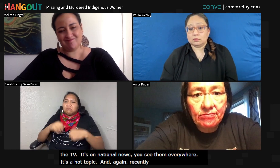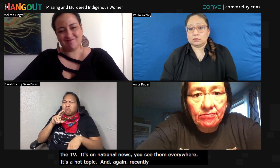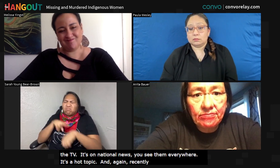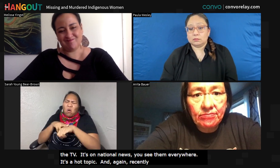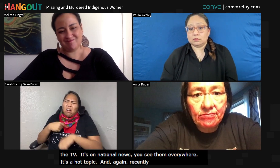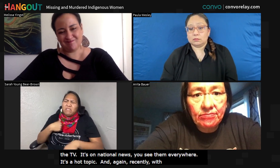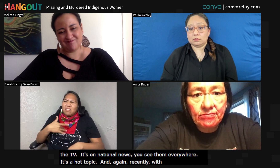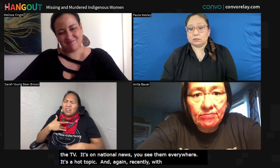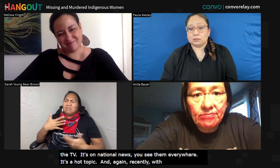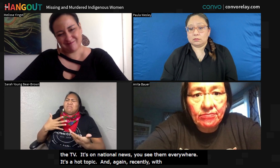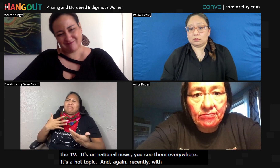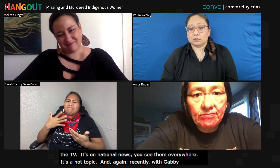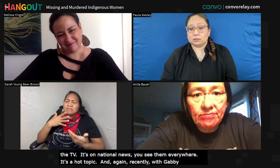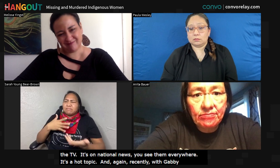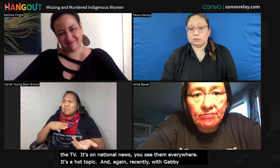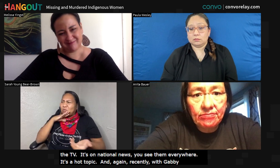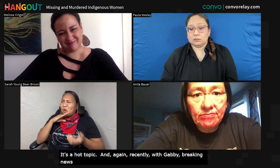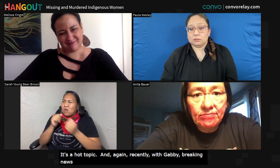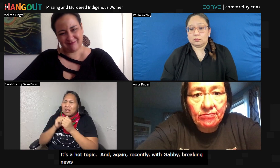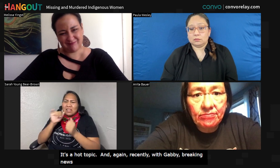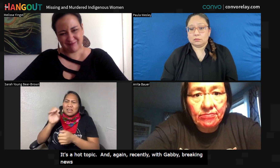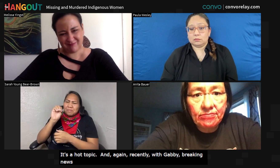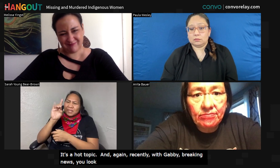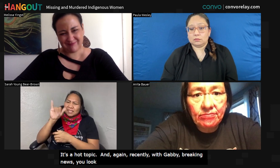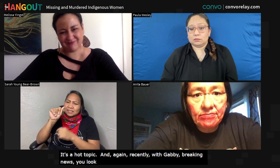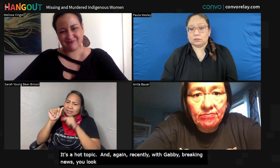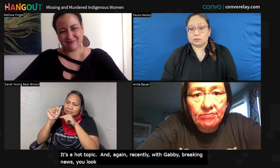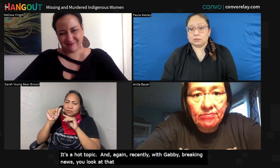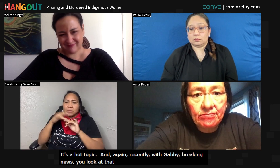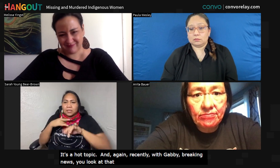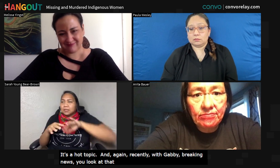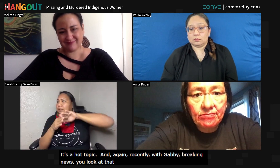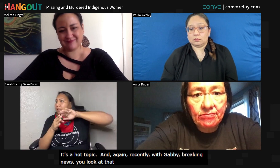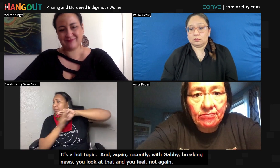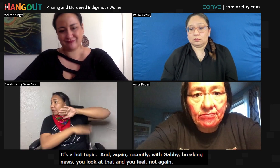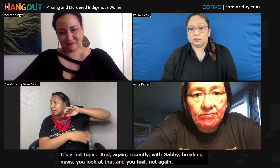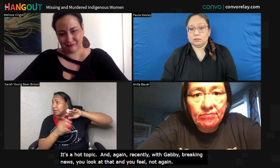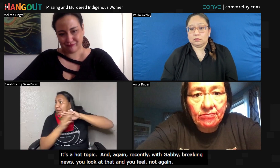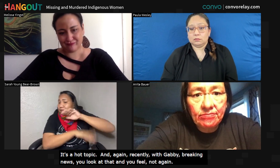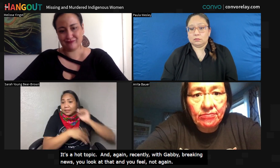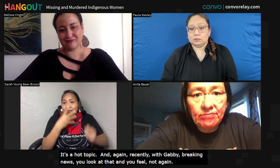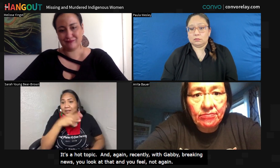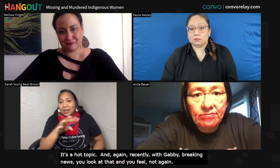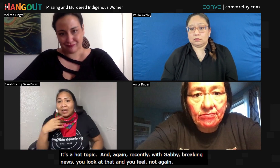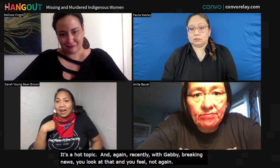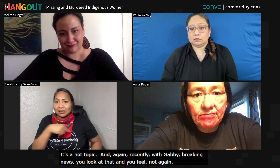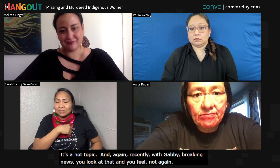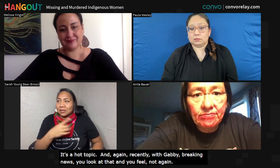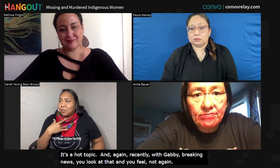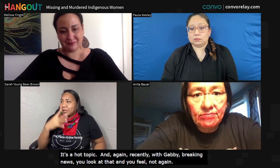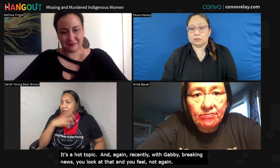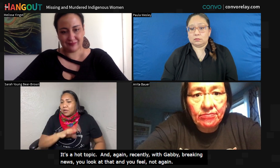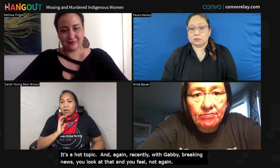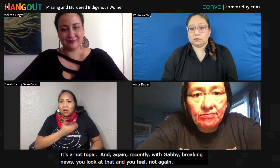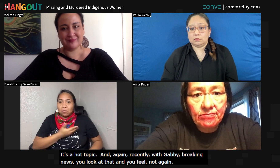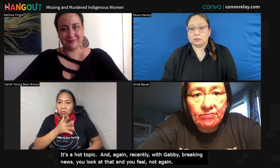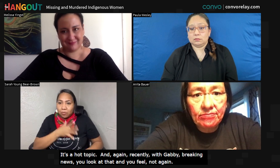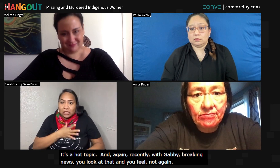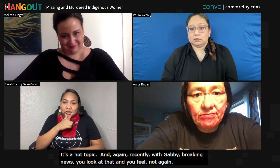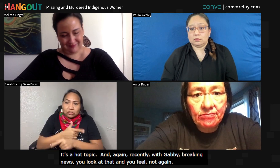at that, you feel not again. And of course, I'm disappointed and I'm frustrated with the media. They completely ignore us, and they